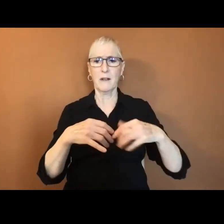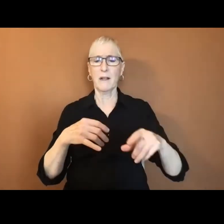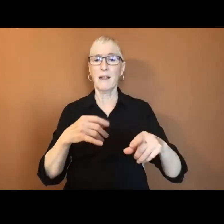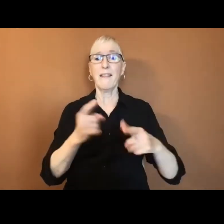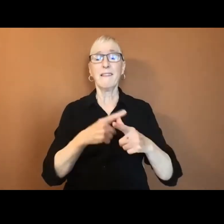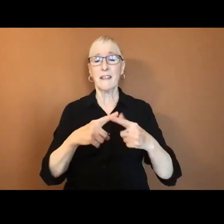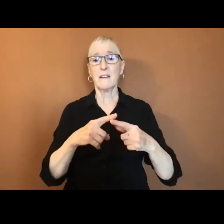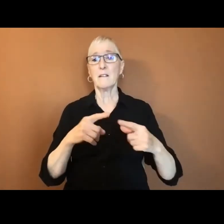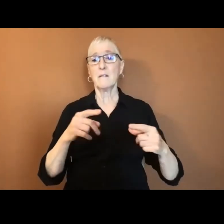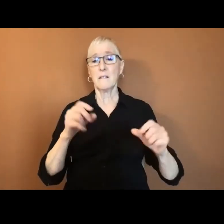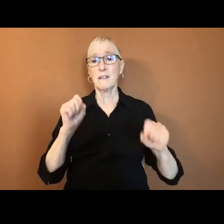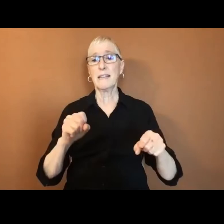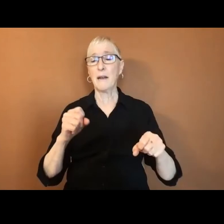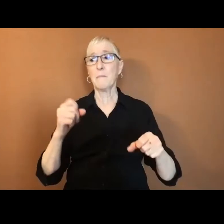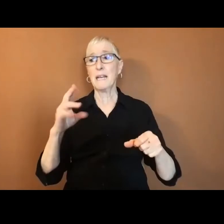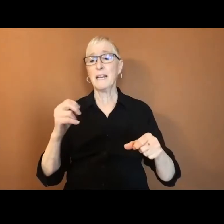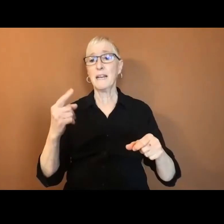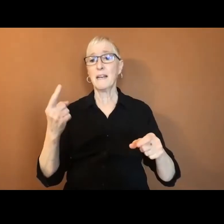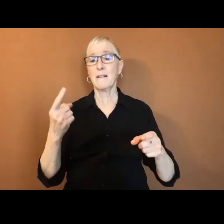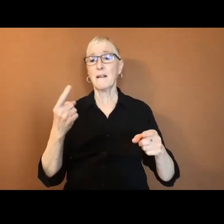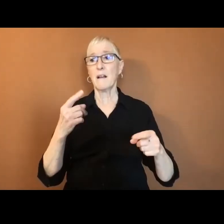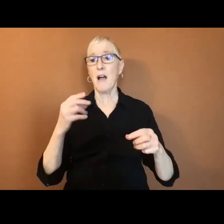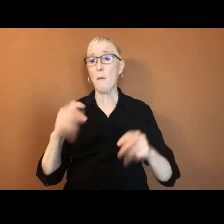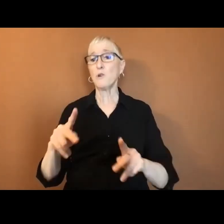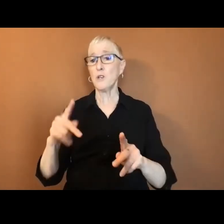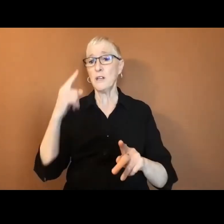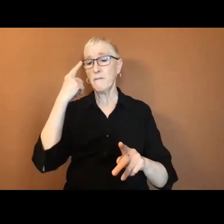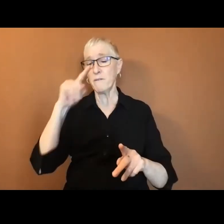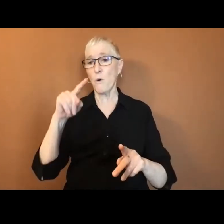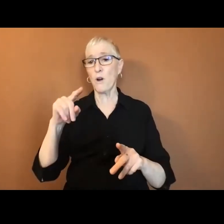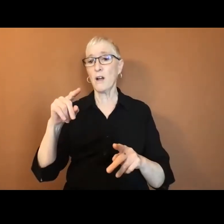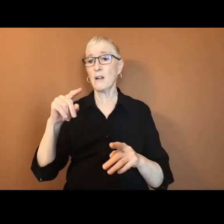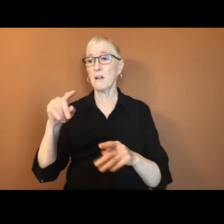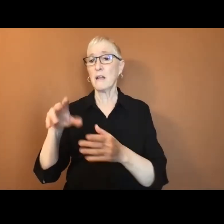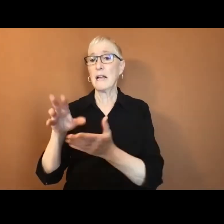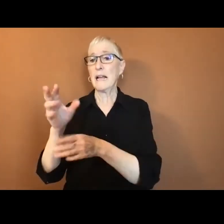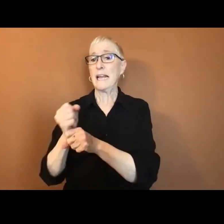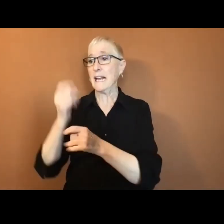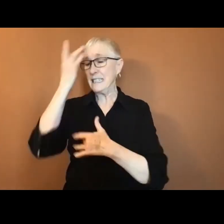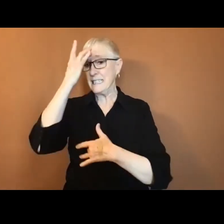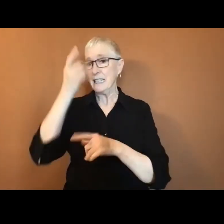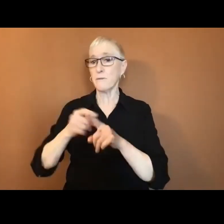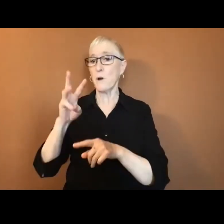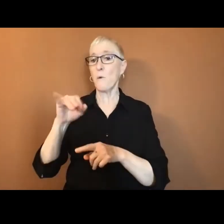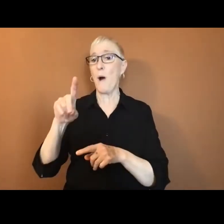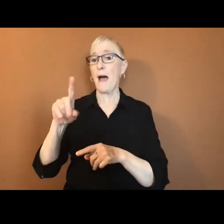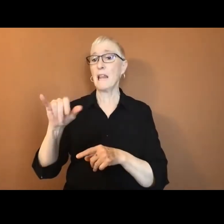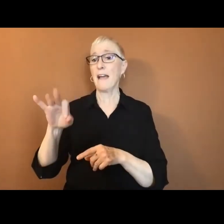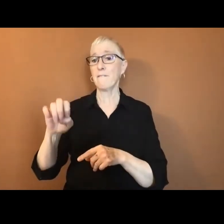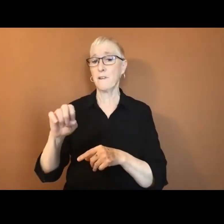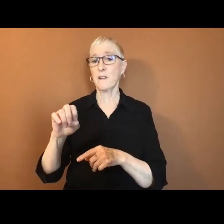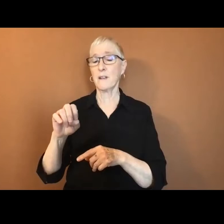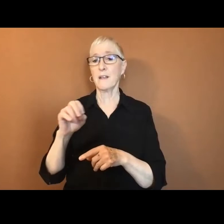be spillover. There can be the chance for zoonotic disease, basically from us getting sick from wildlife. And